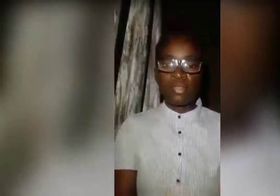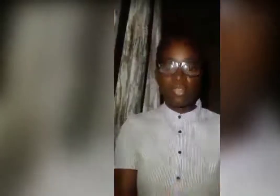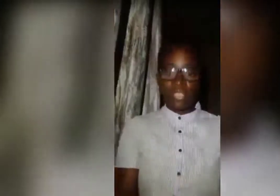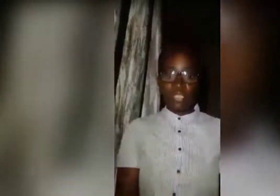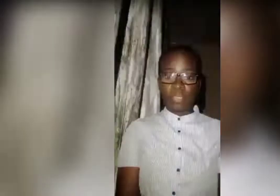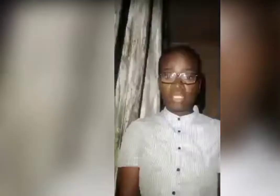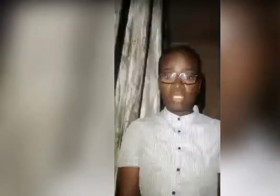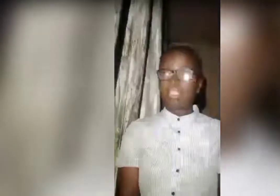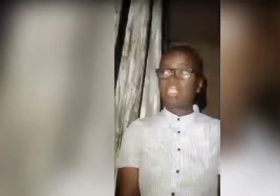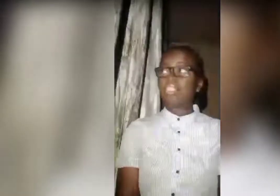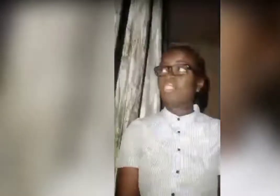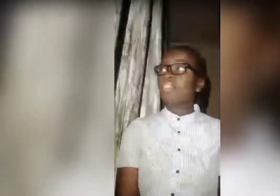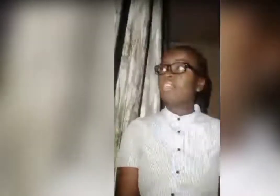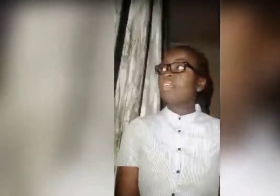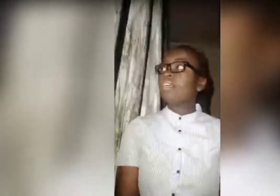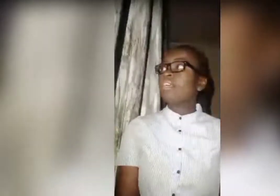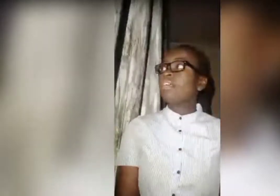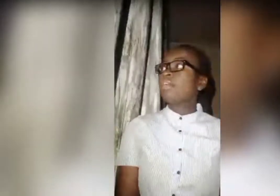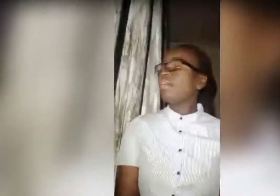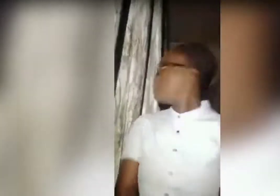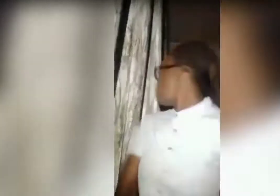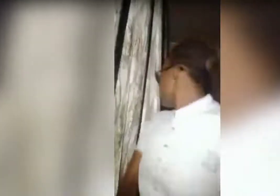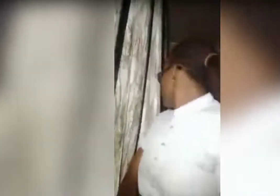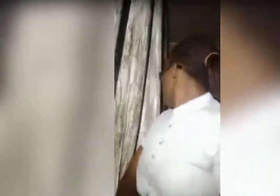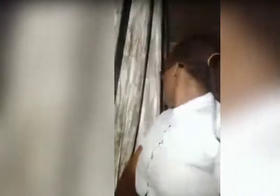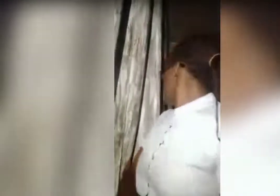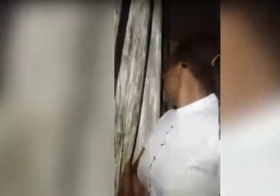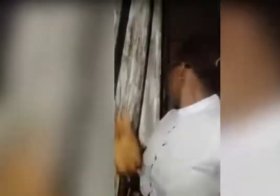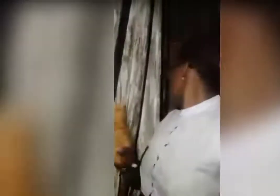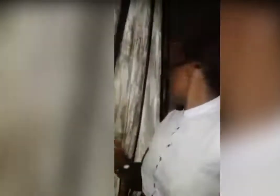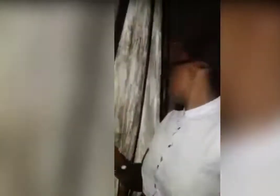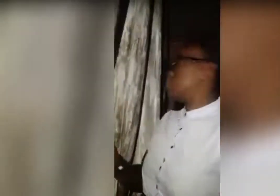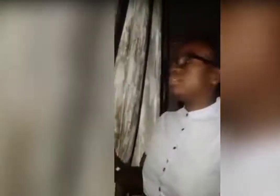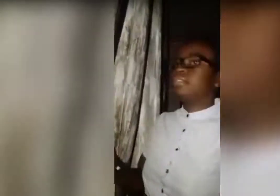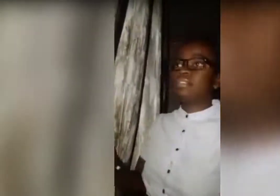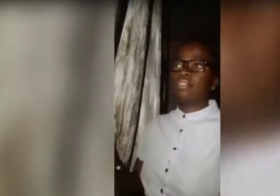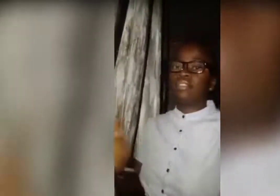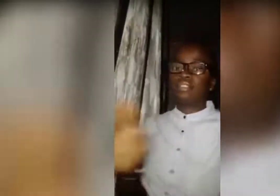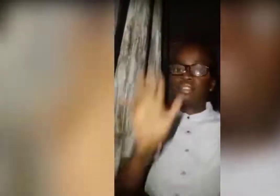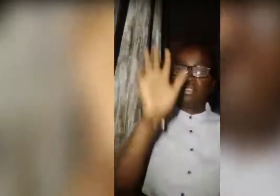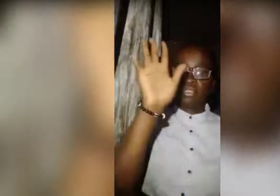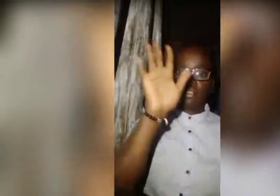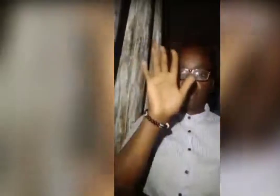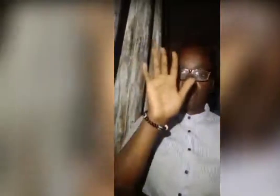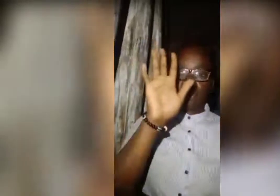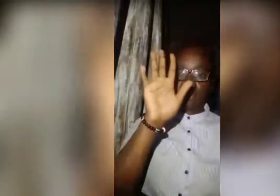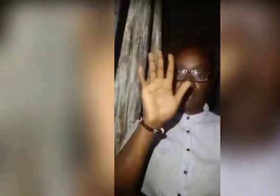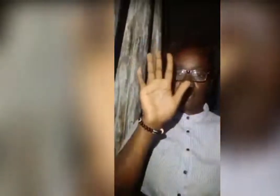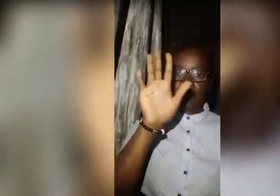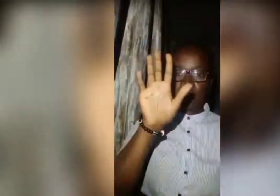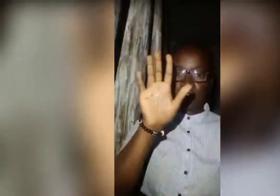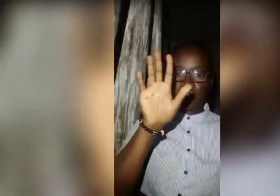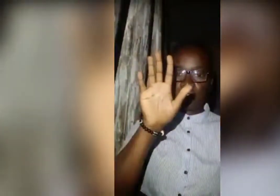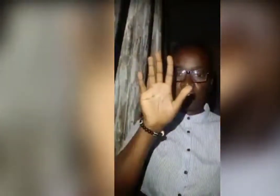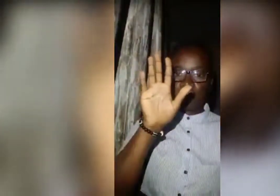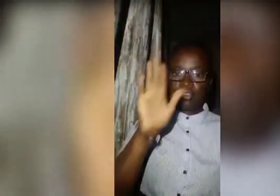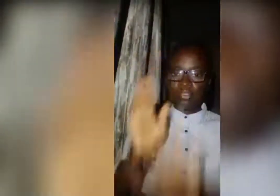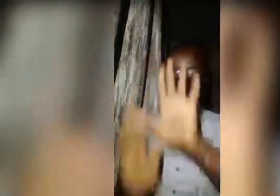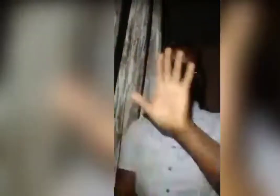better? Okay, let's see your fingers. Let's see if it's good enough. Okay, it's fine. It's fine.